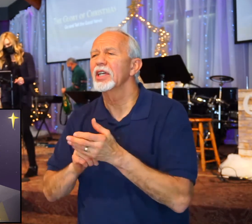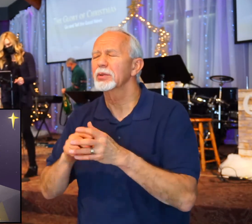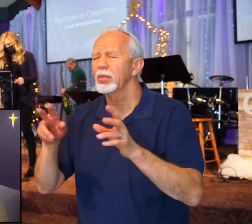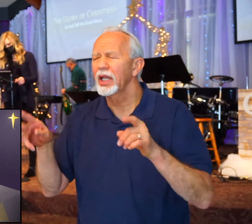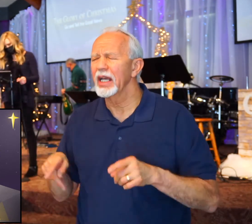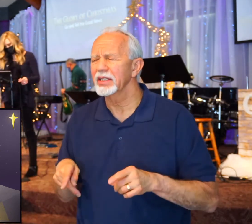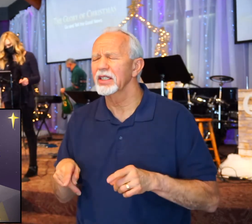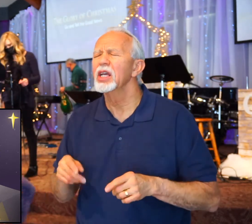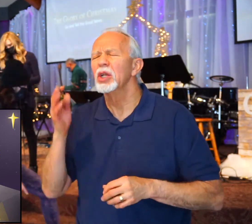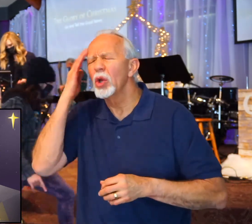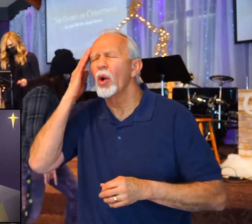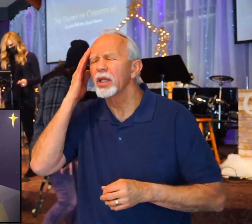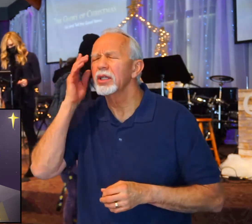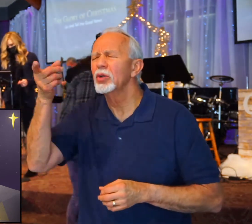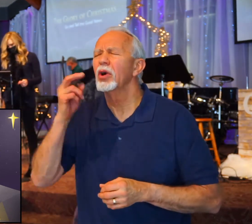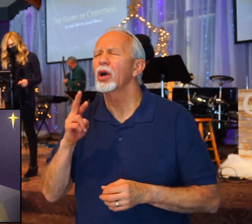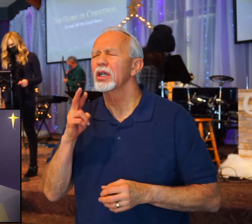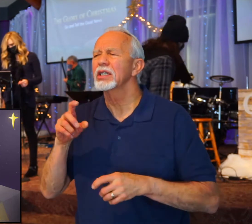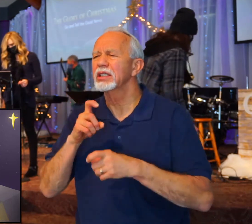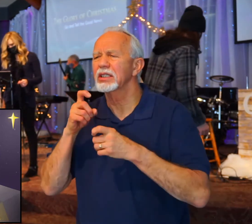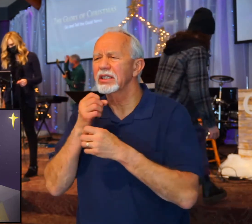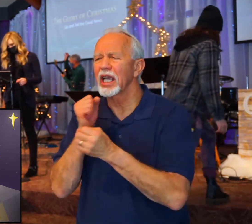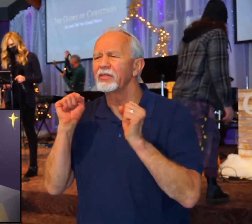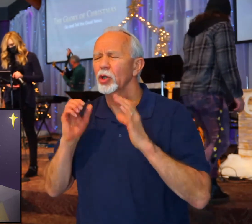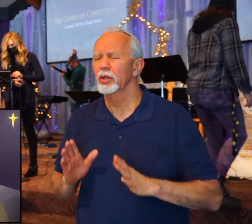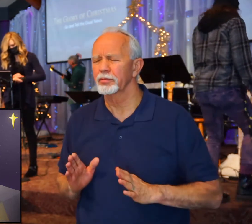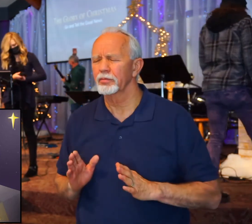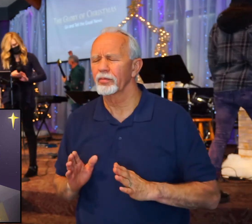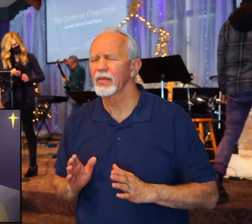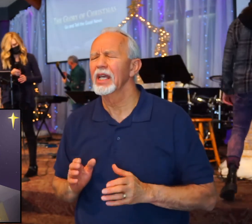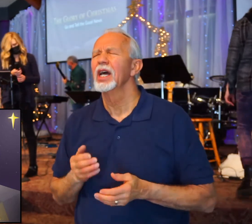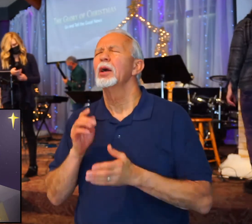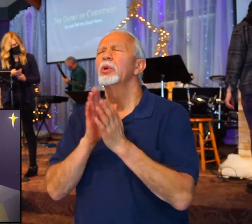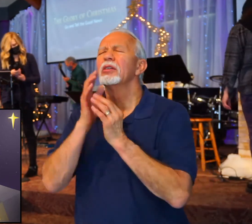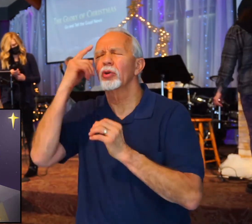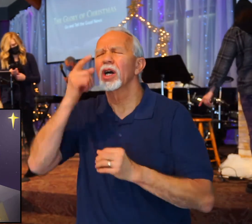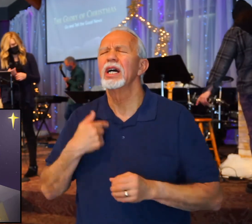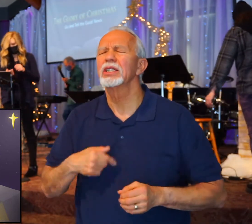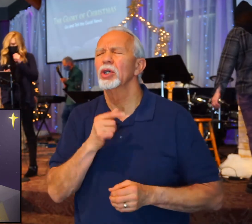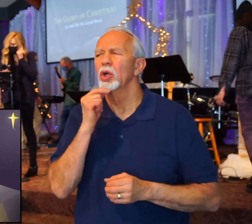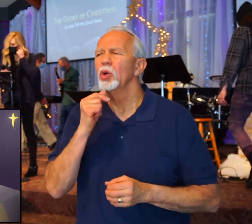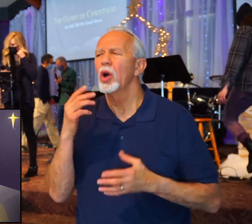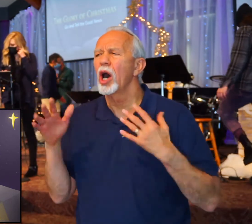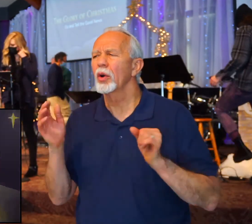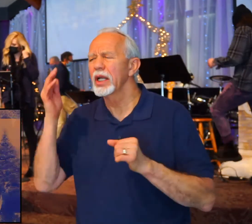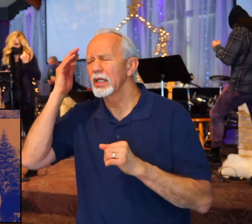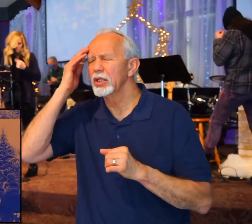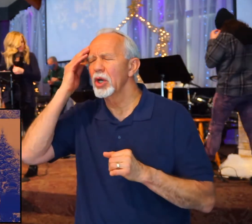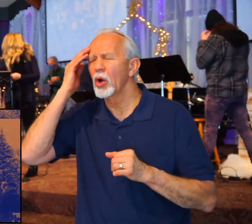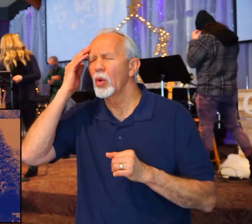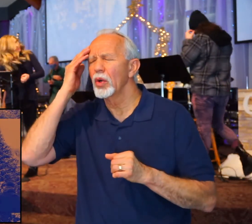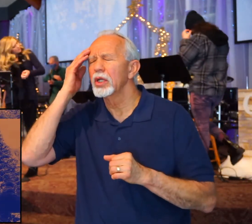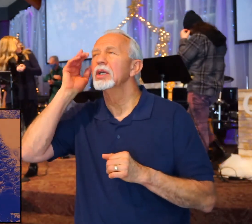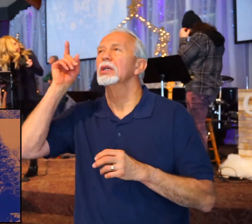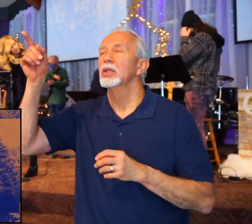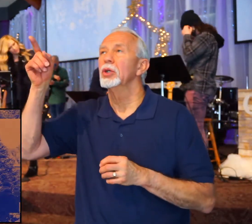you are their Savior. Lord, I pray for us that already know that you would give us tears for the